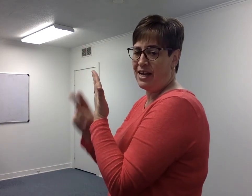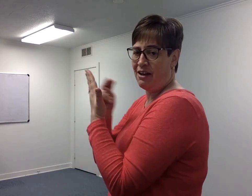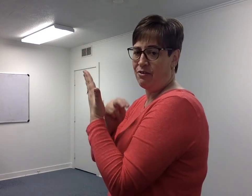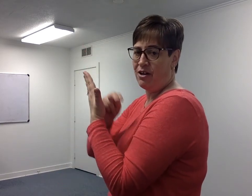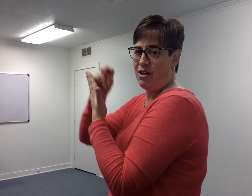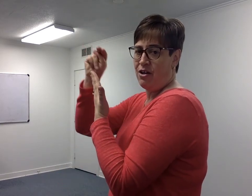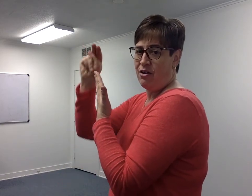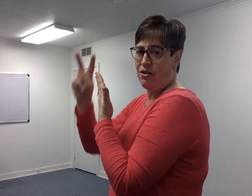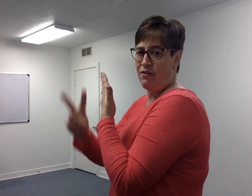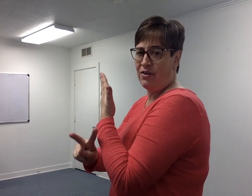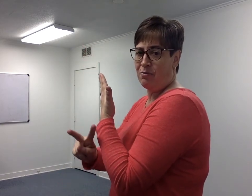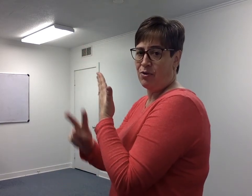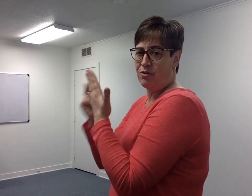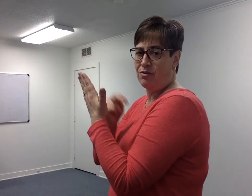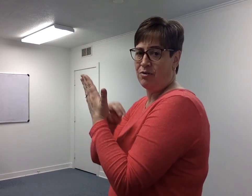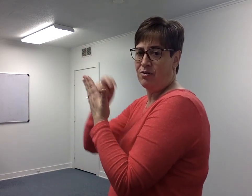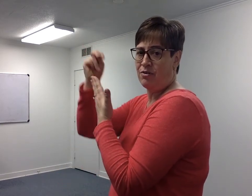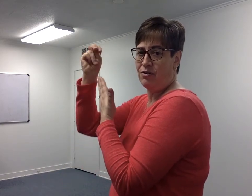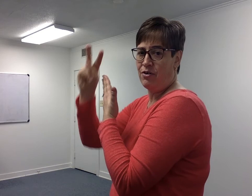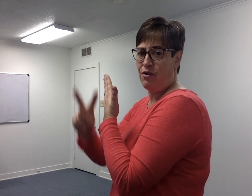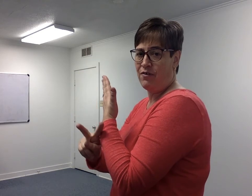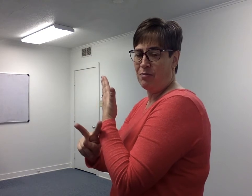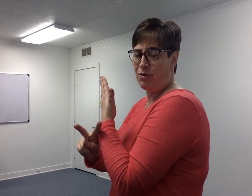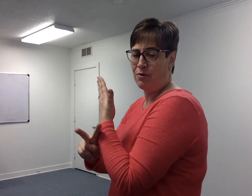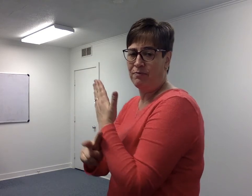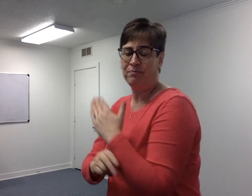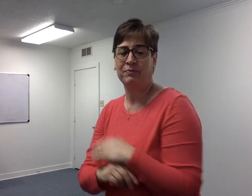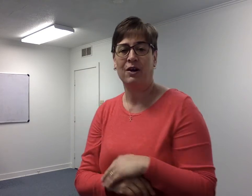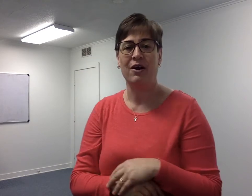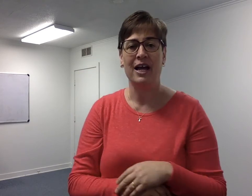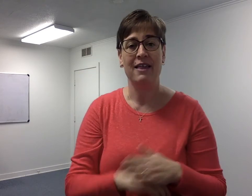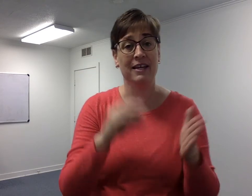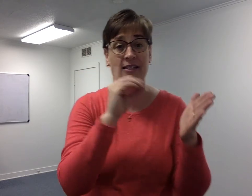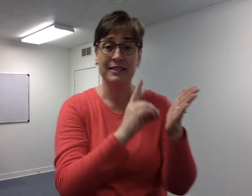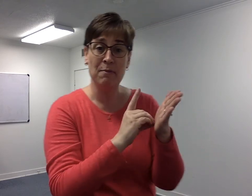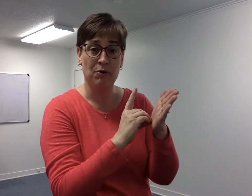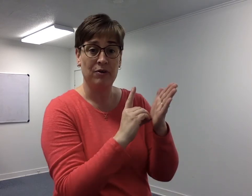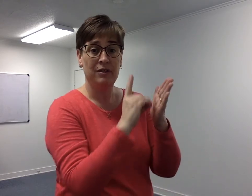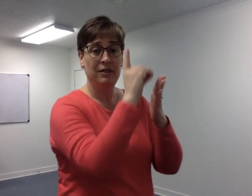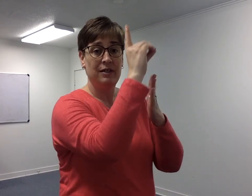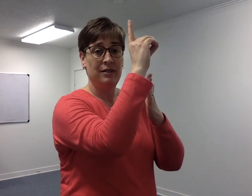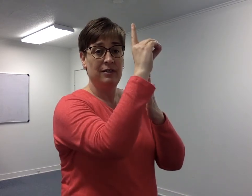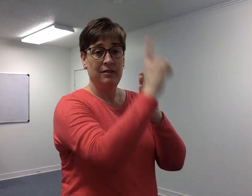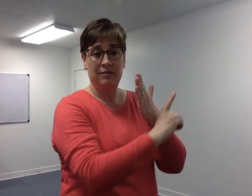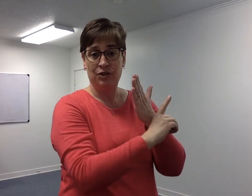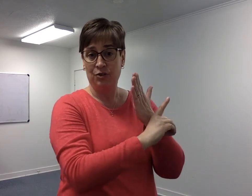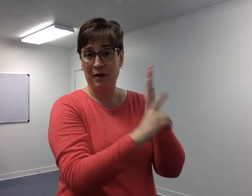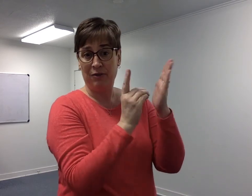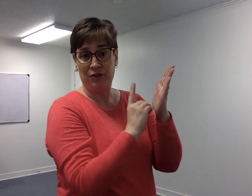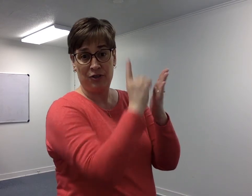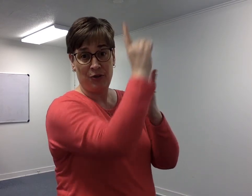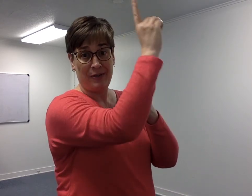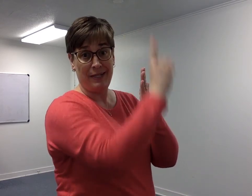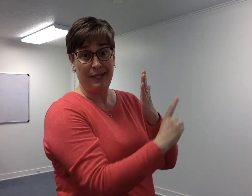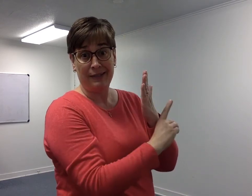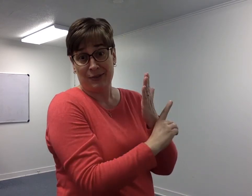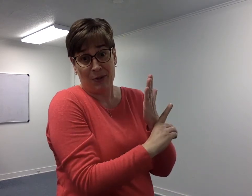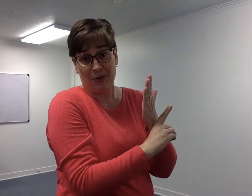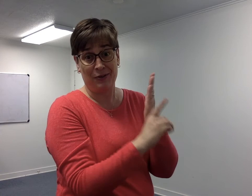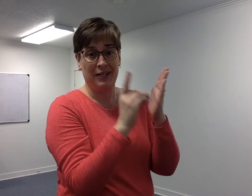down. November, November. All right, and then December. You should be able to just do a D because there's no other D,